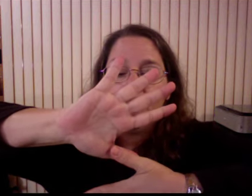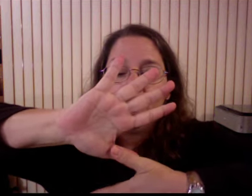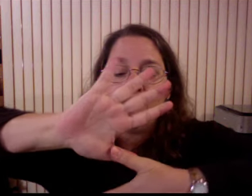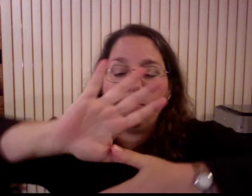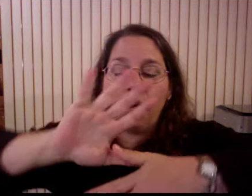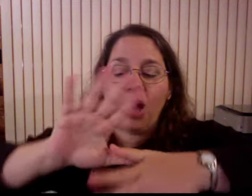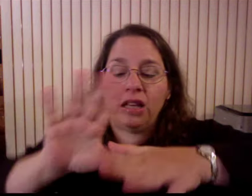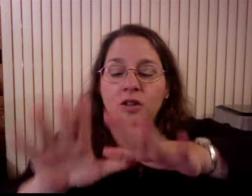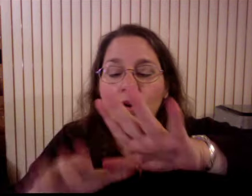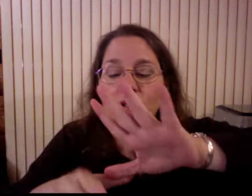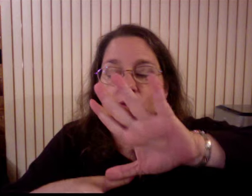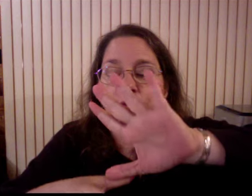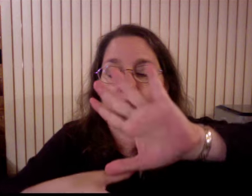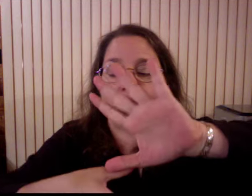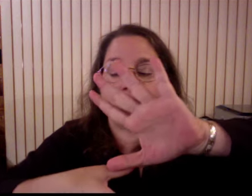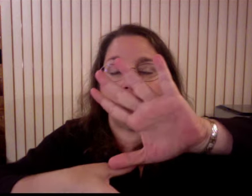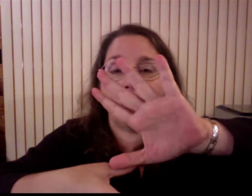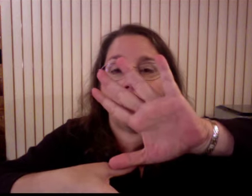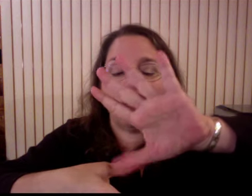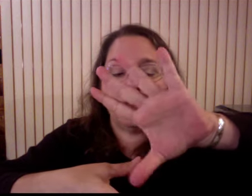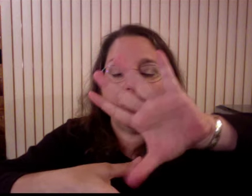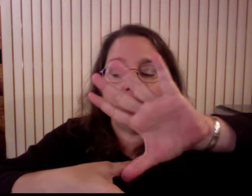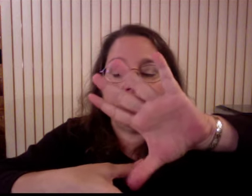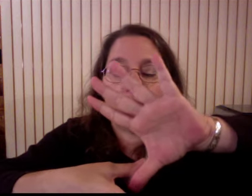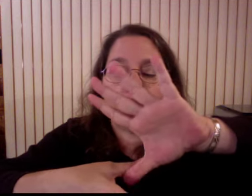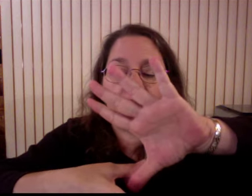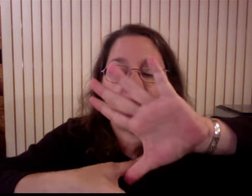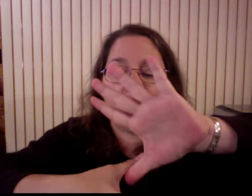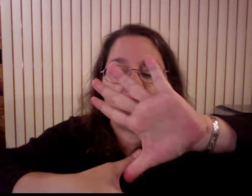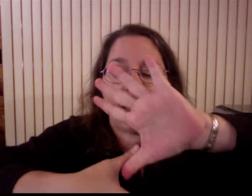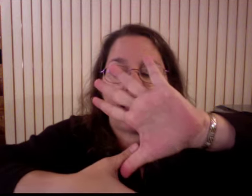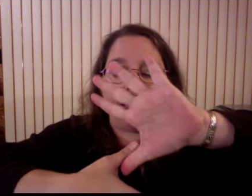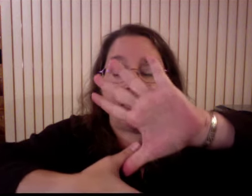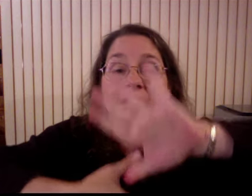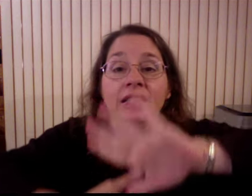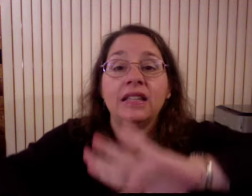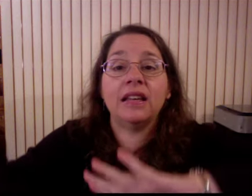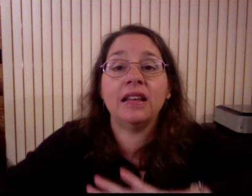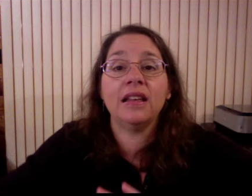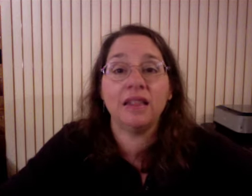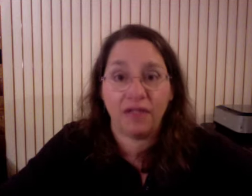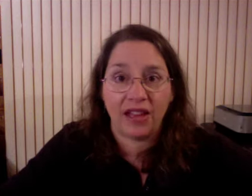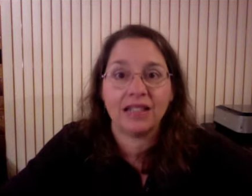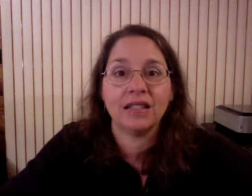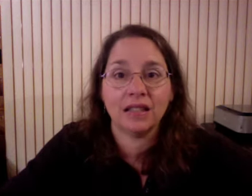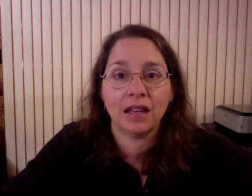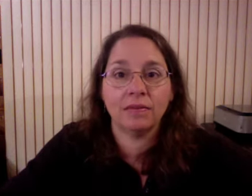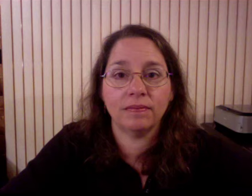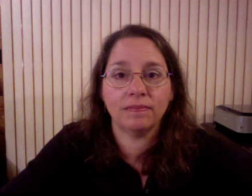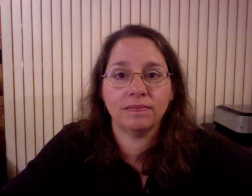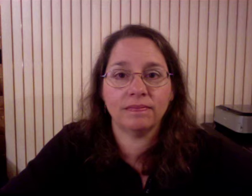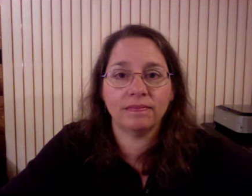If the body is going to rule over the soul, the point of contact is the fantasy.